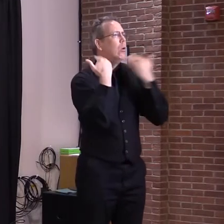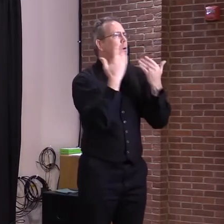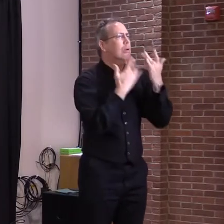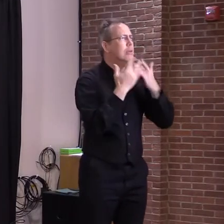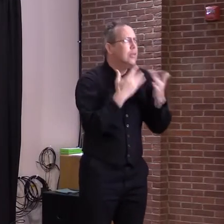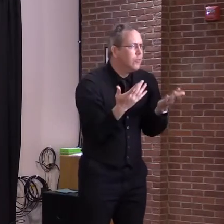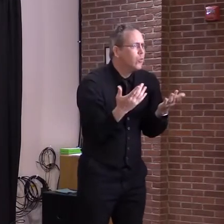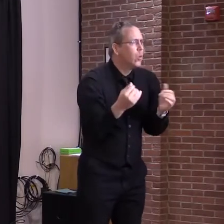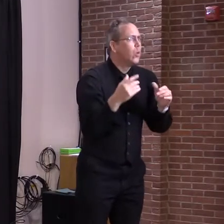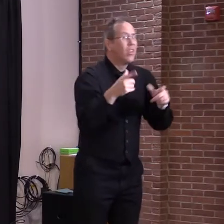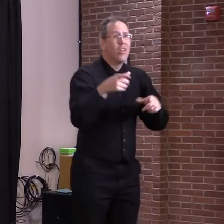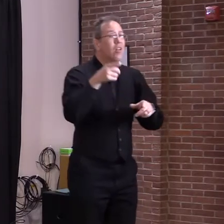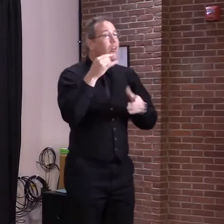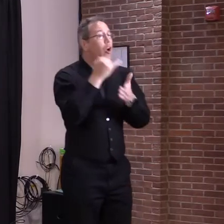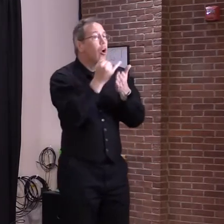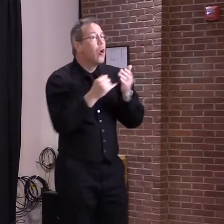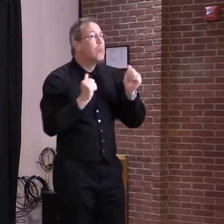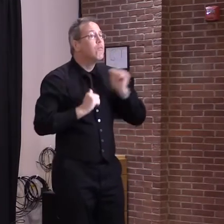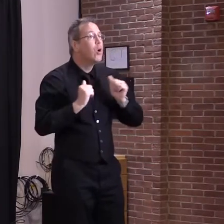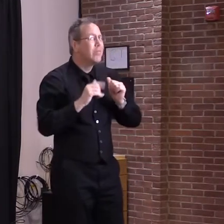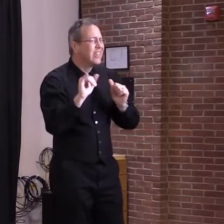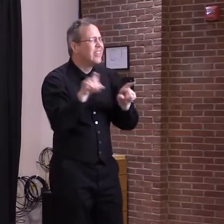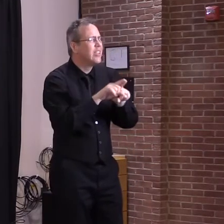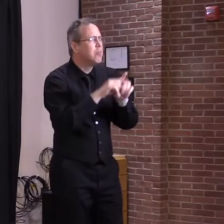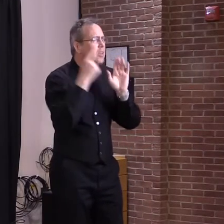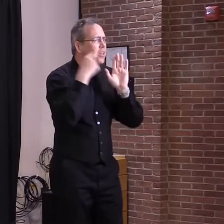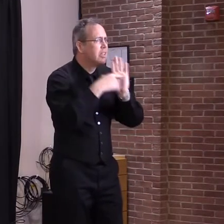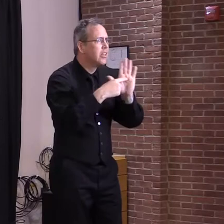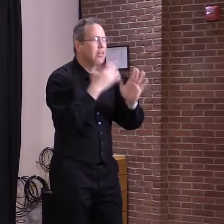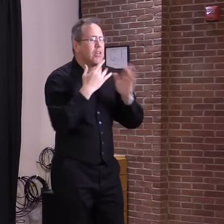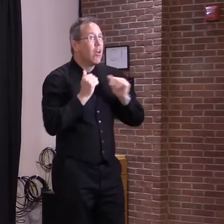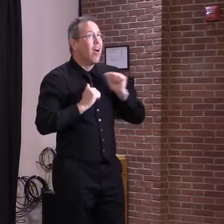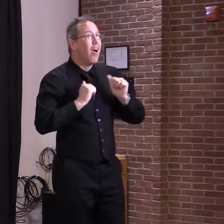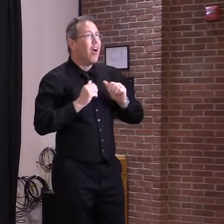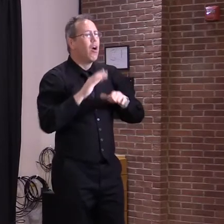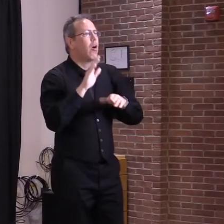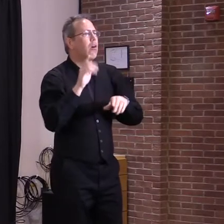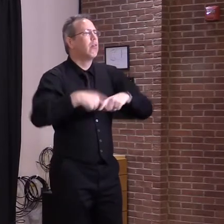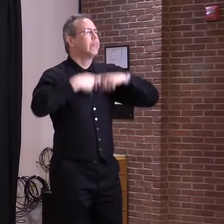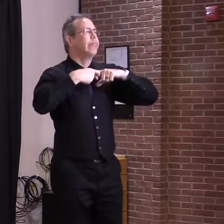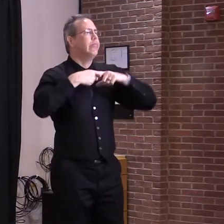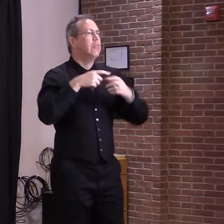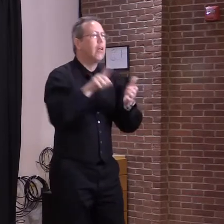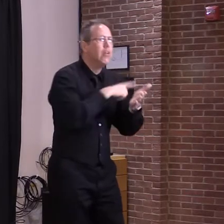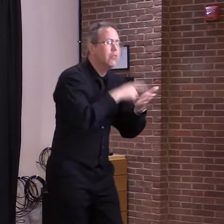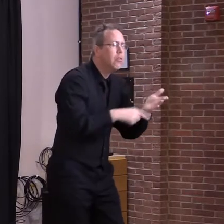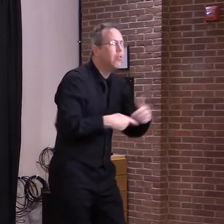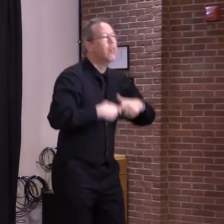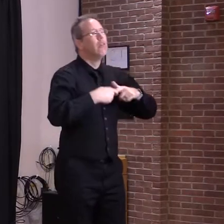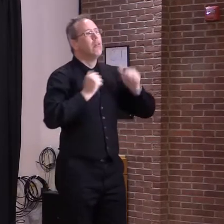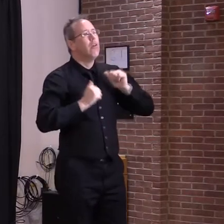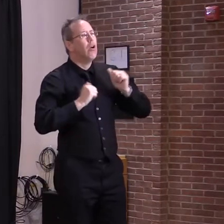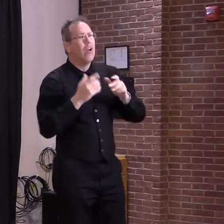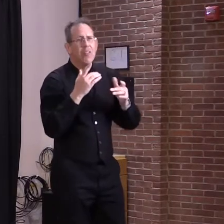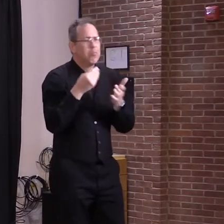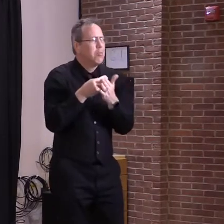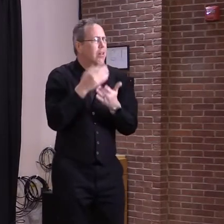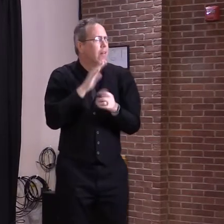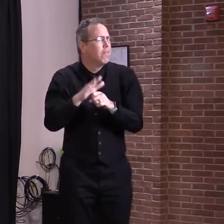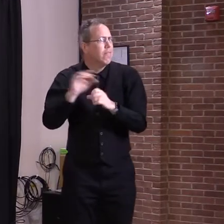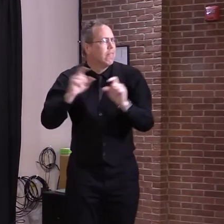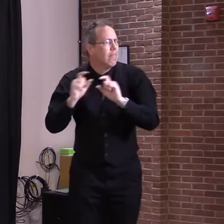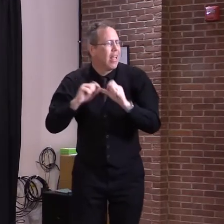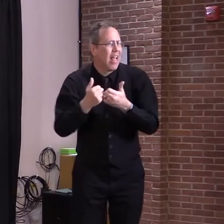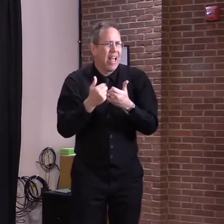been closed, you know, off and on over the last 2 years is not going to have the revenue and the cash flow that they had prior to the